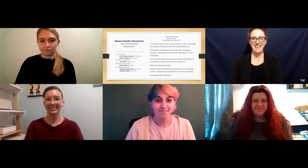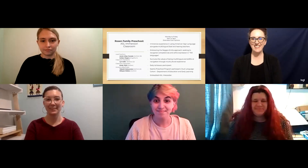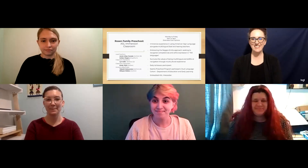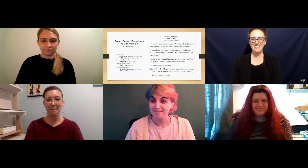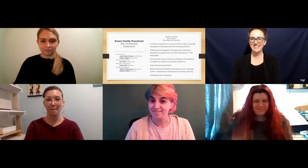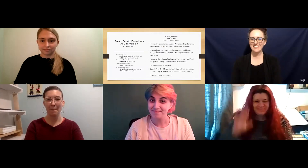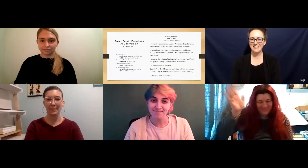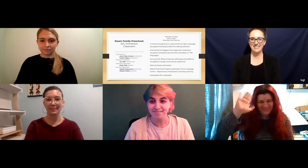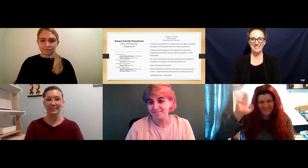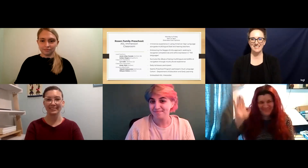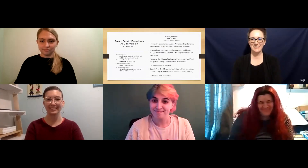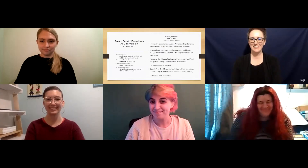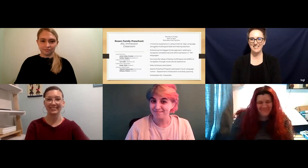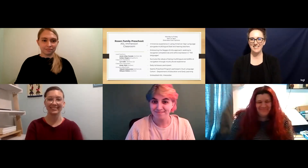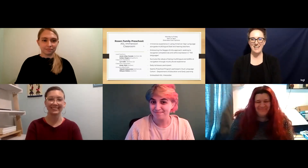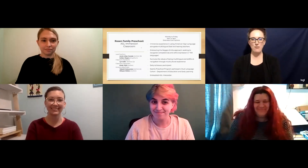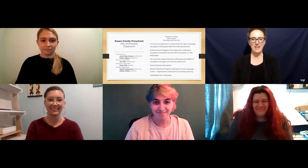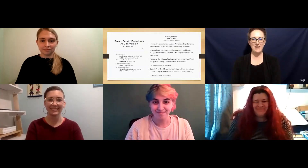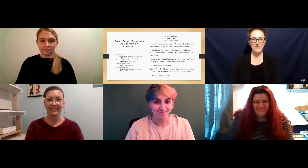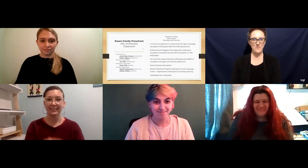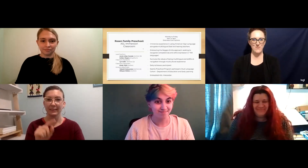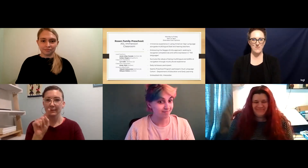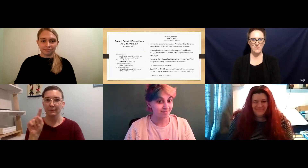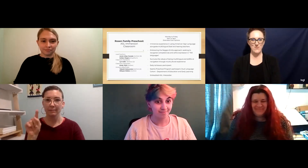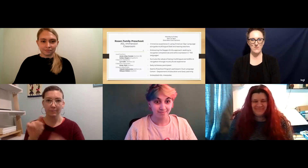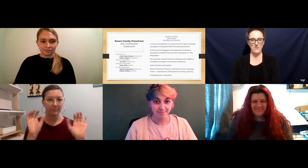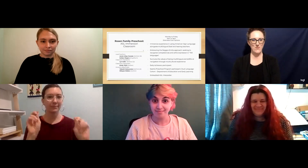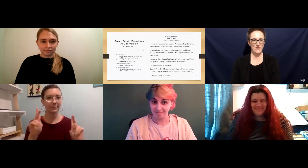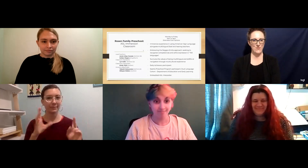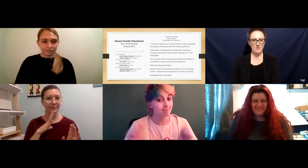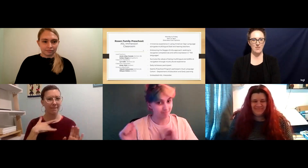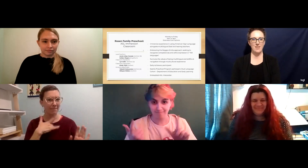Hi, hello. Hi, everybody.